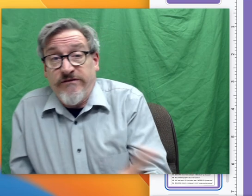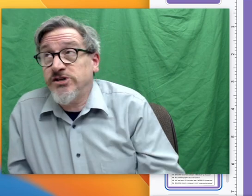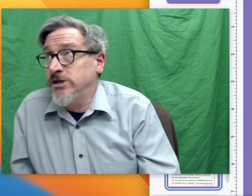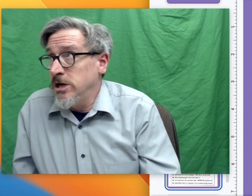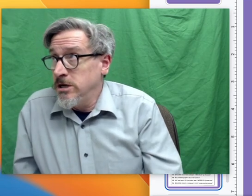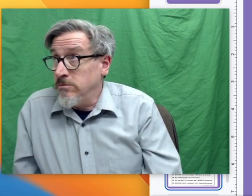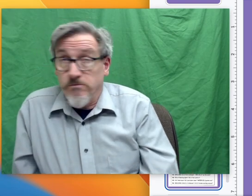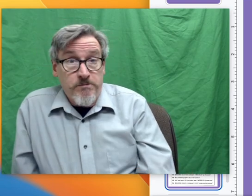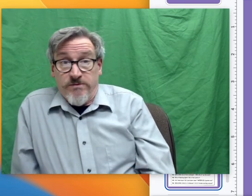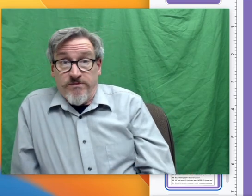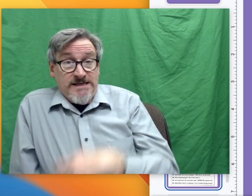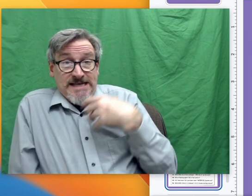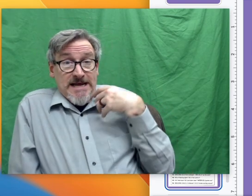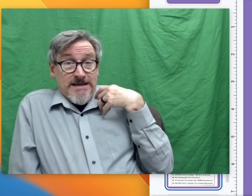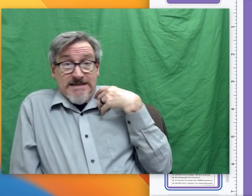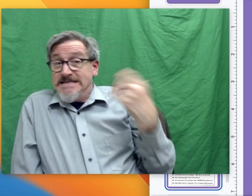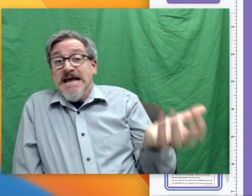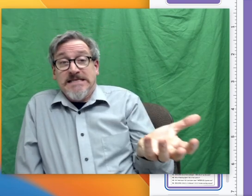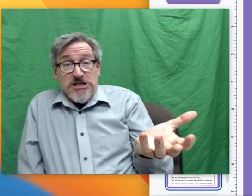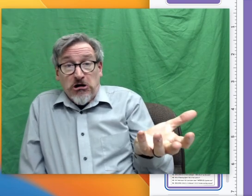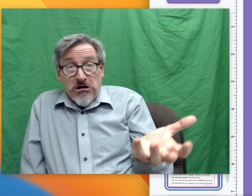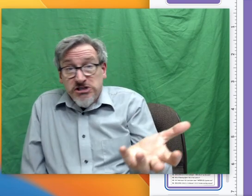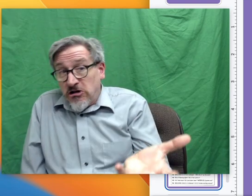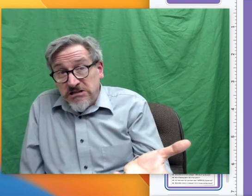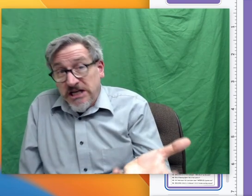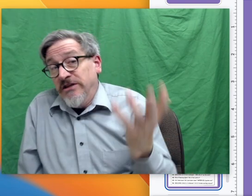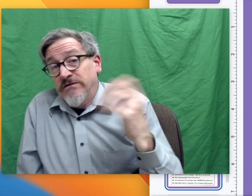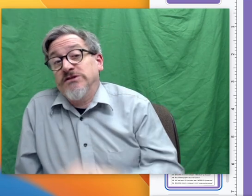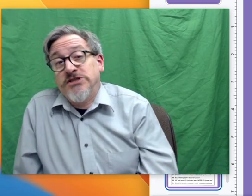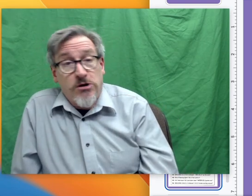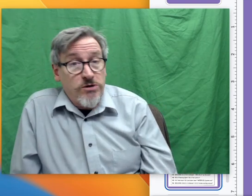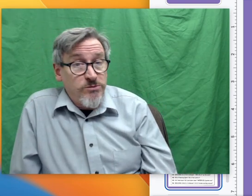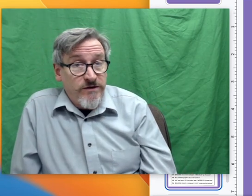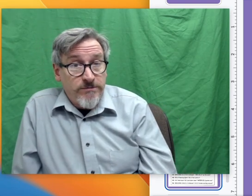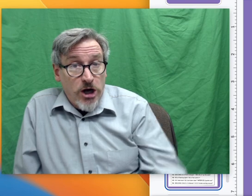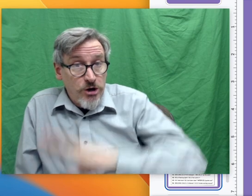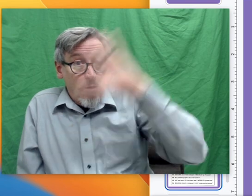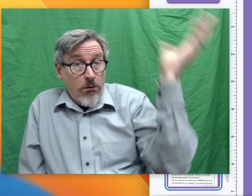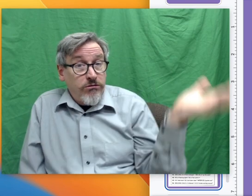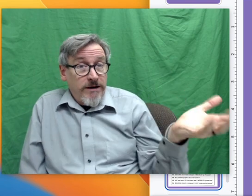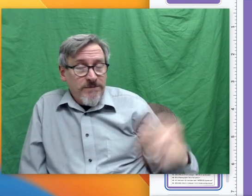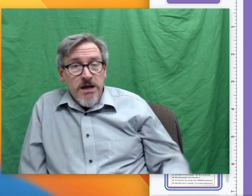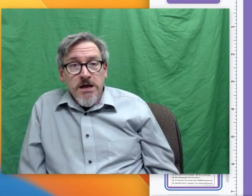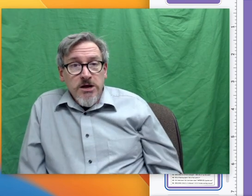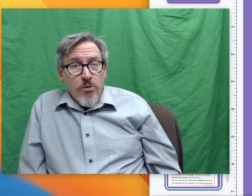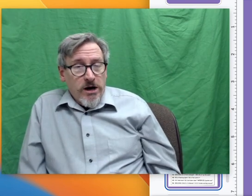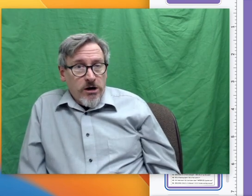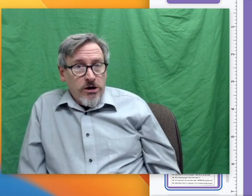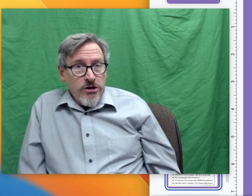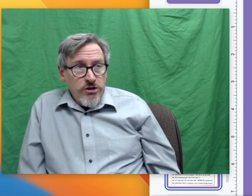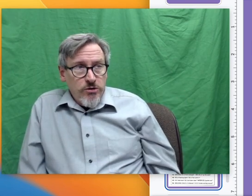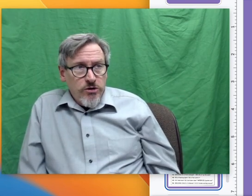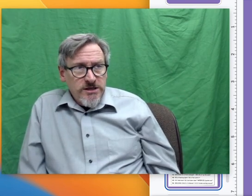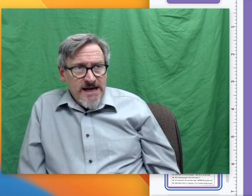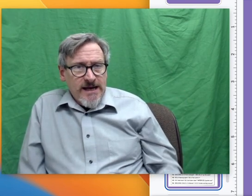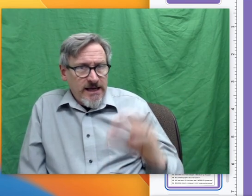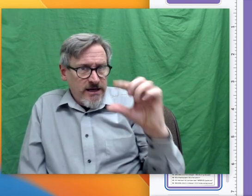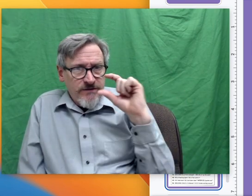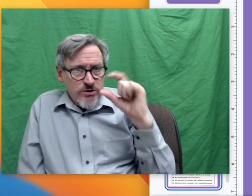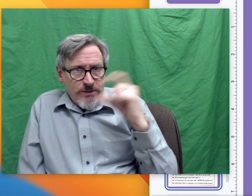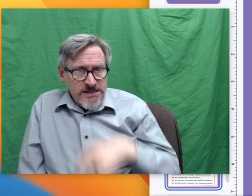it's, say, the Death Star assault in the first Star Wars movie, A New Hope, right? Where you could